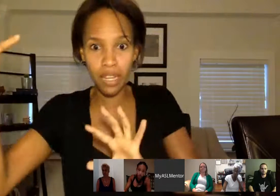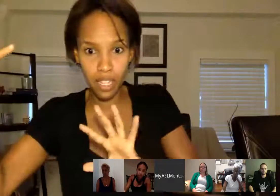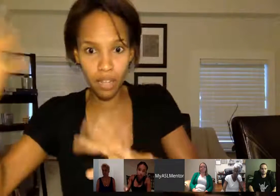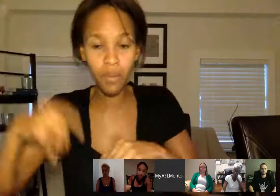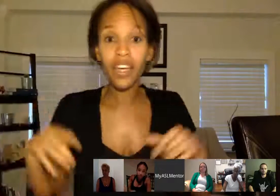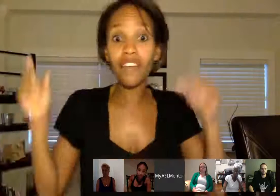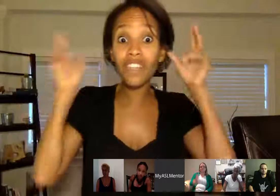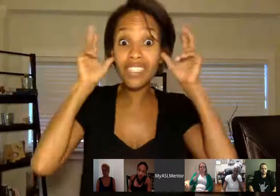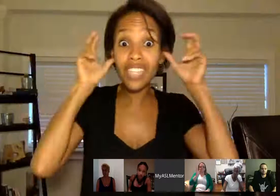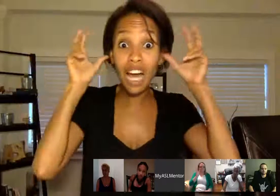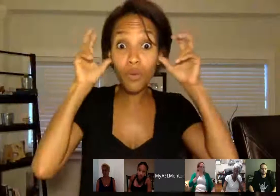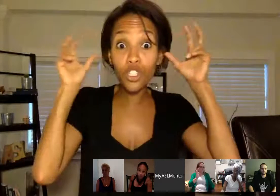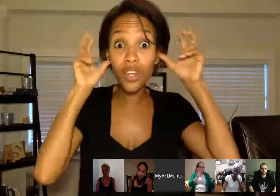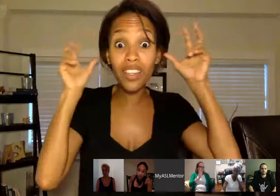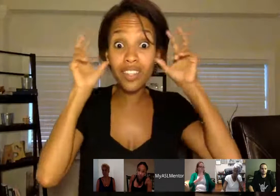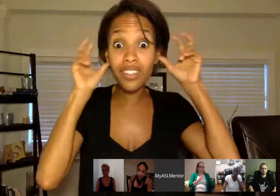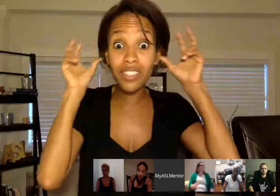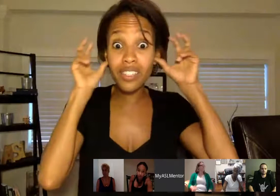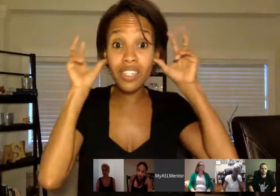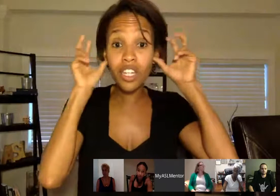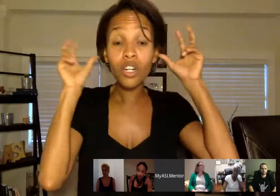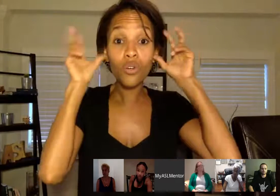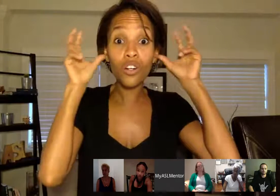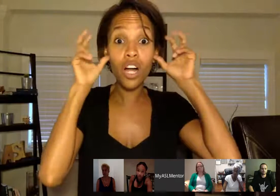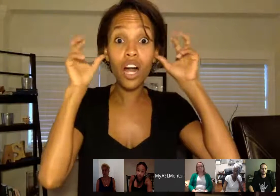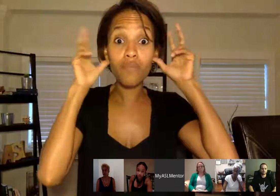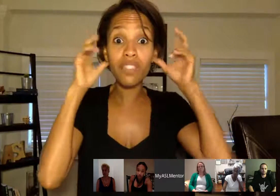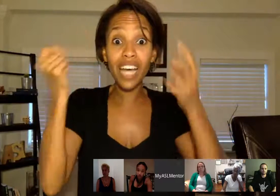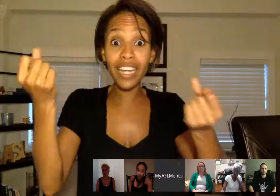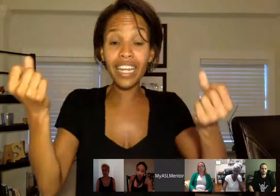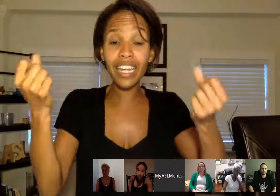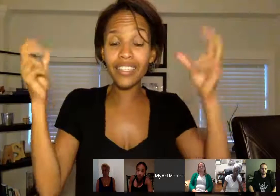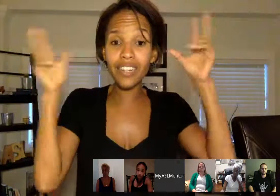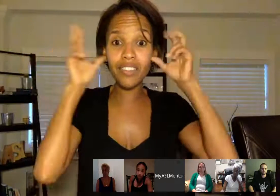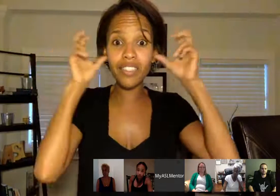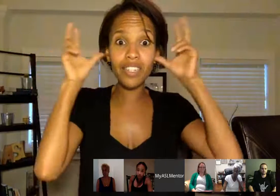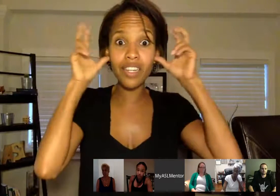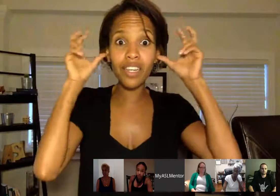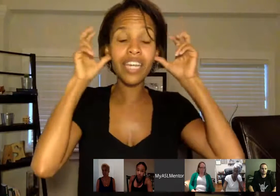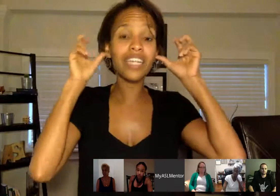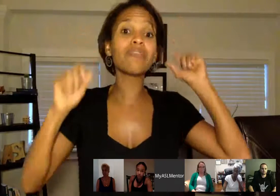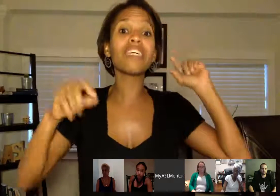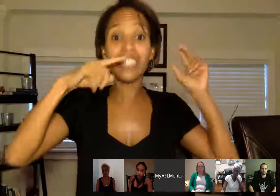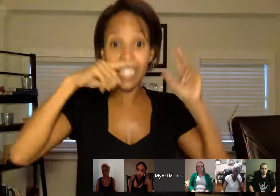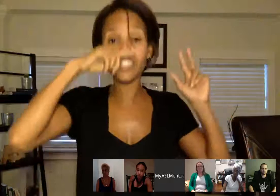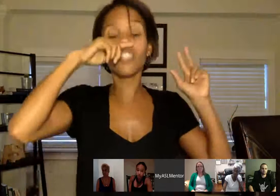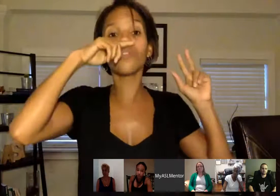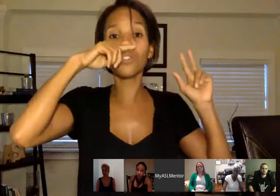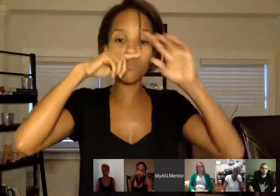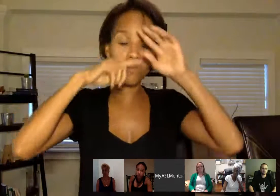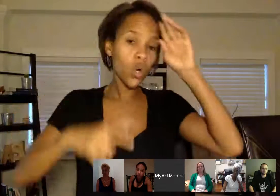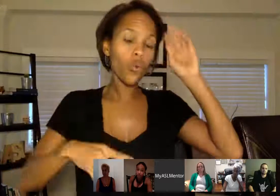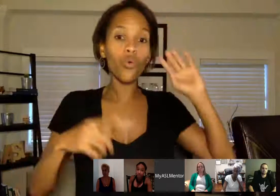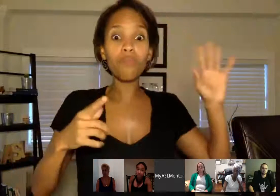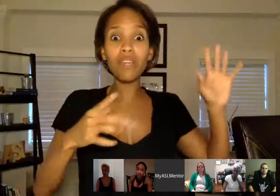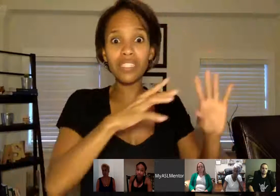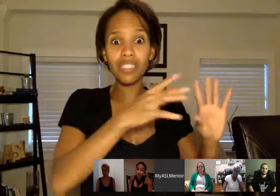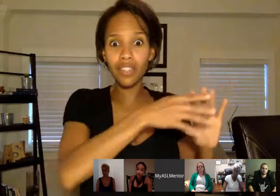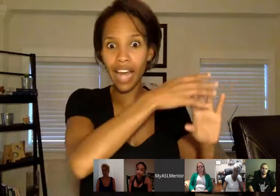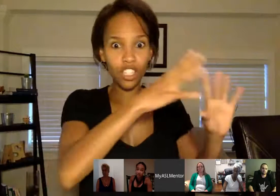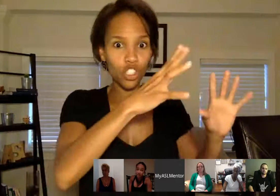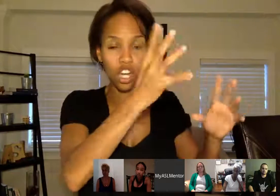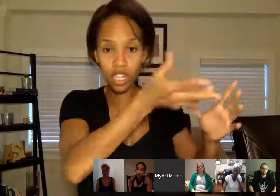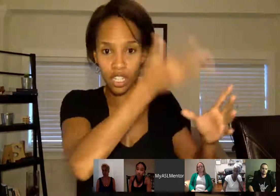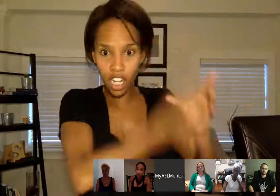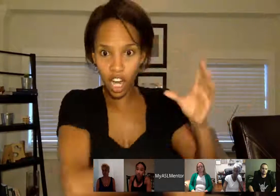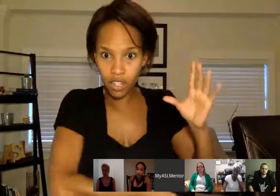going to mess up. If we're doing this, we're signing in ASL listening, and somebody sneezes in the room, well, we missed